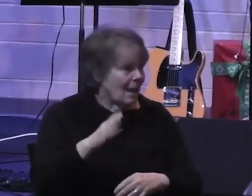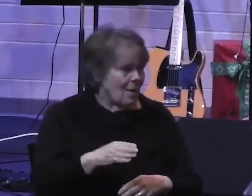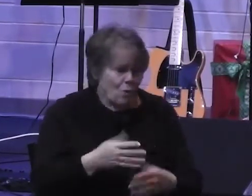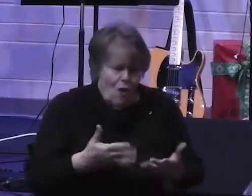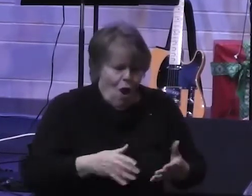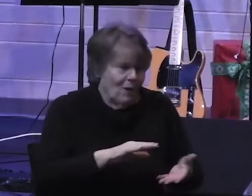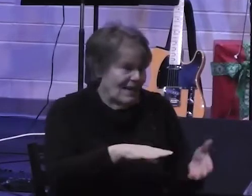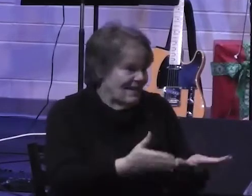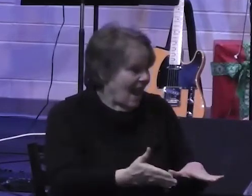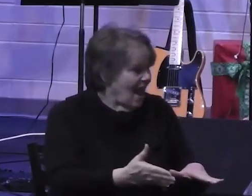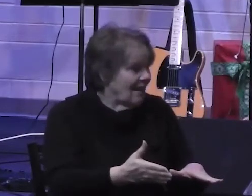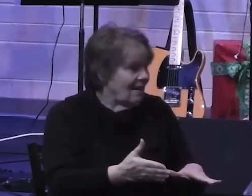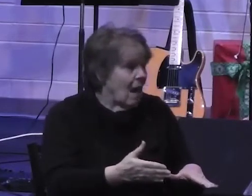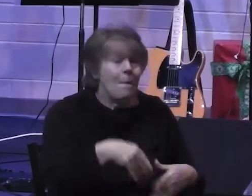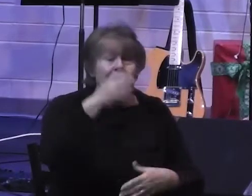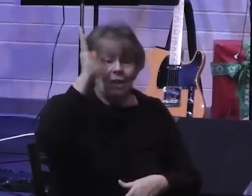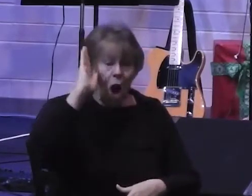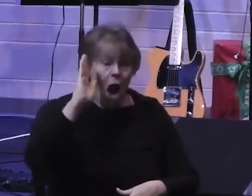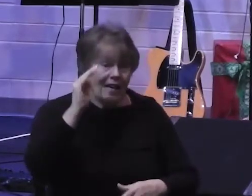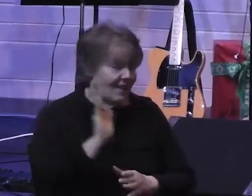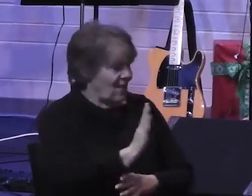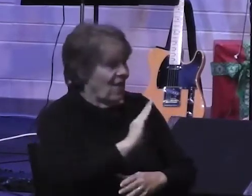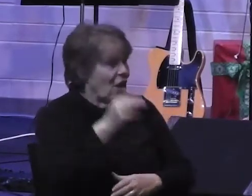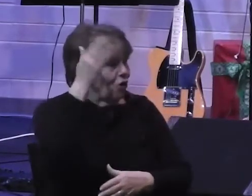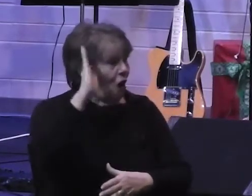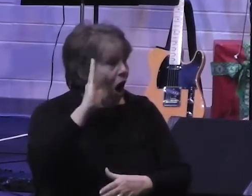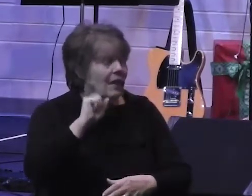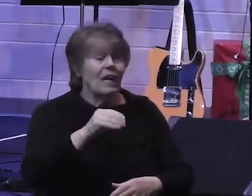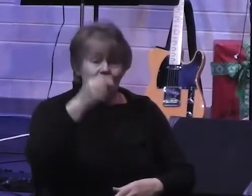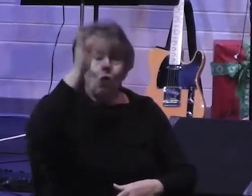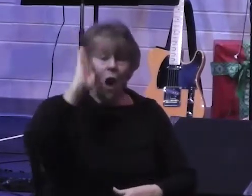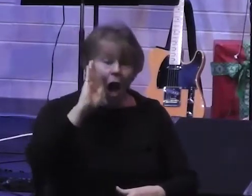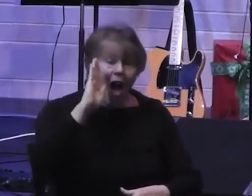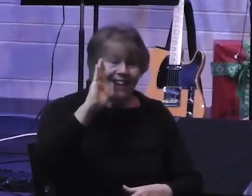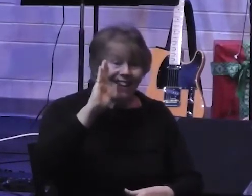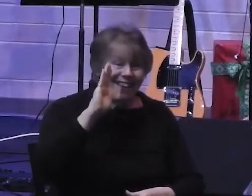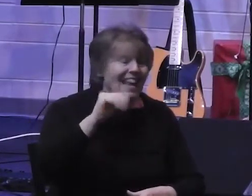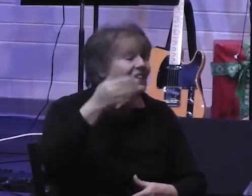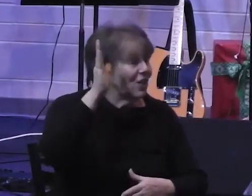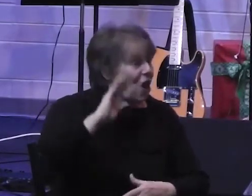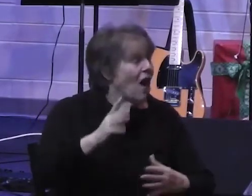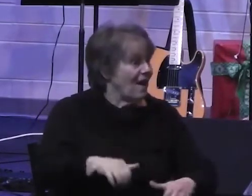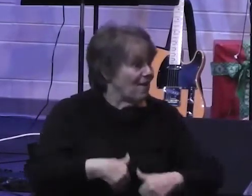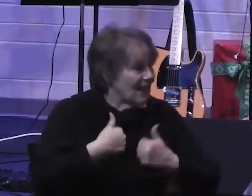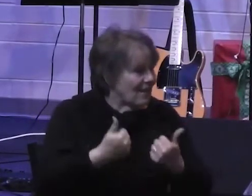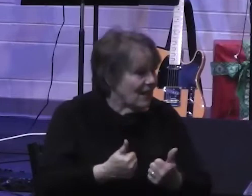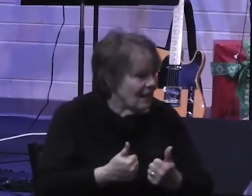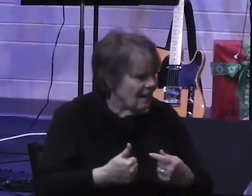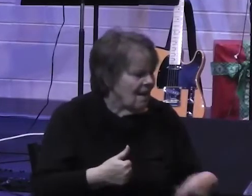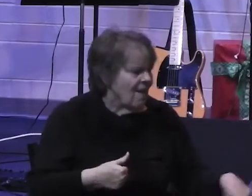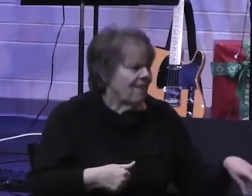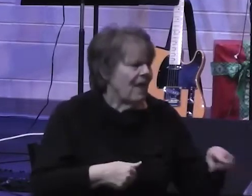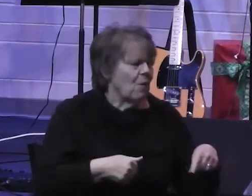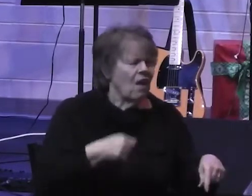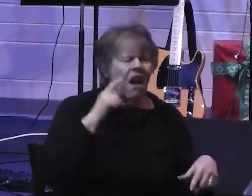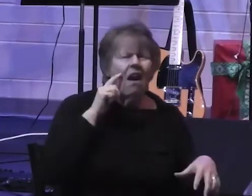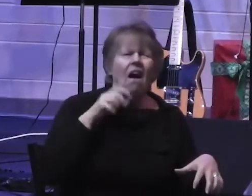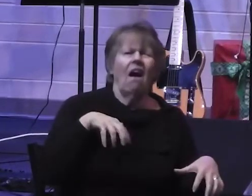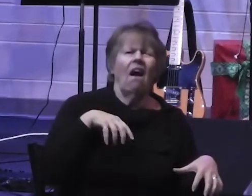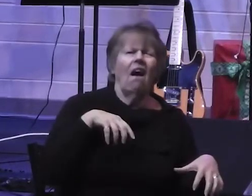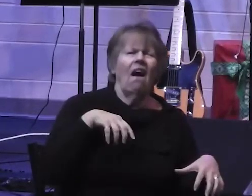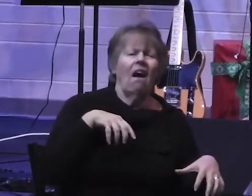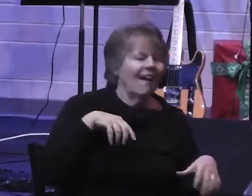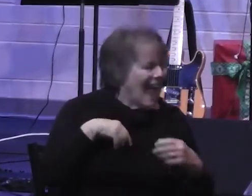so God is the God of those who are alive. And apparently this answer completely blew everybody's mind because it says the crowds